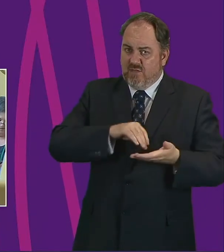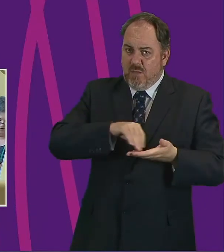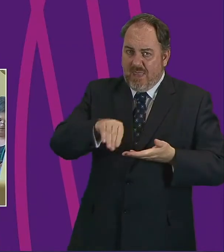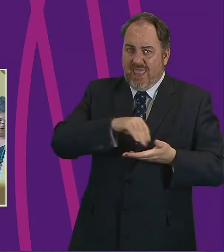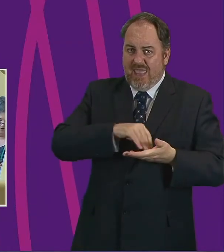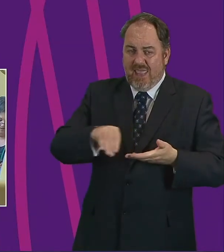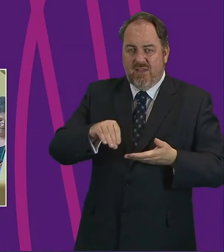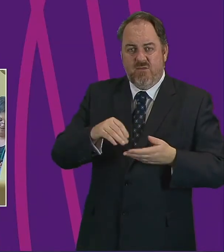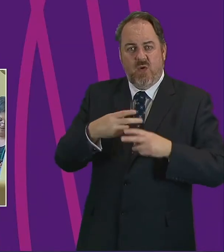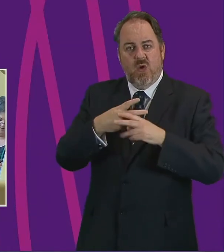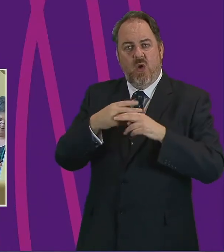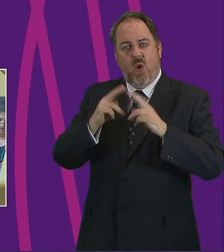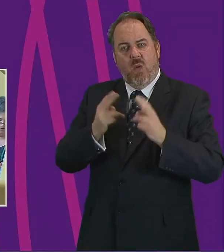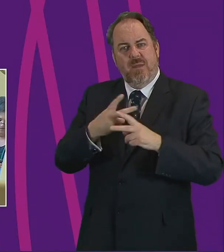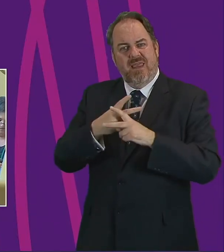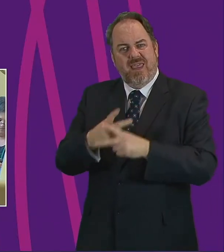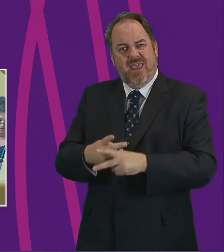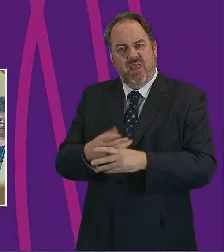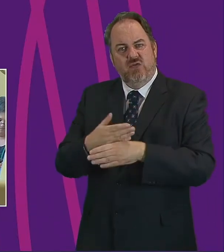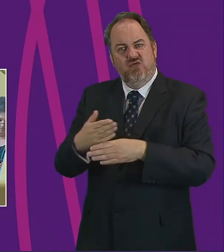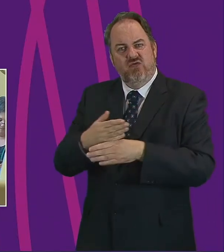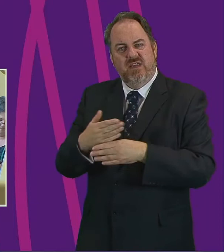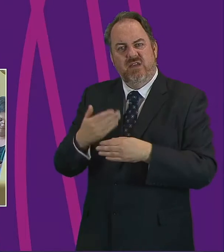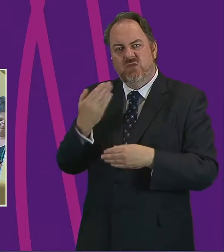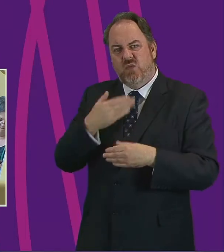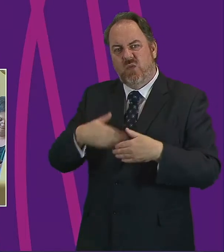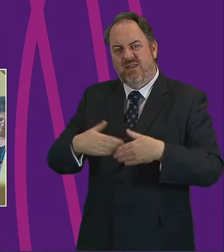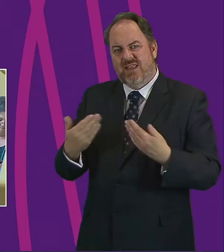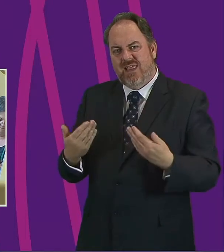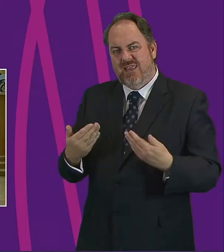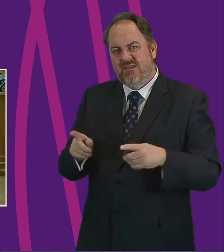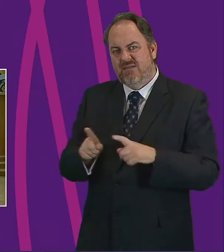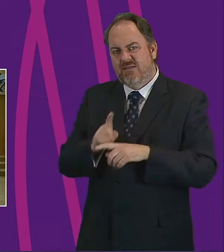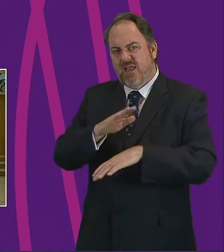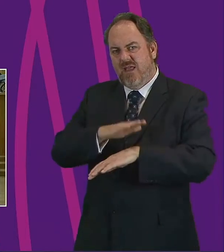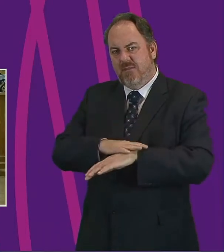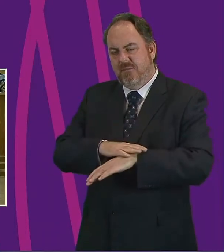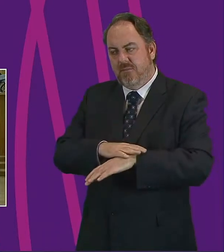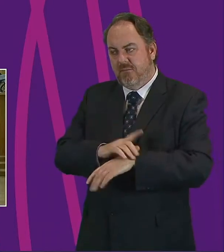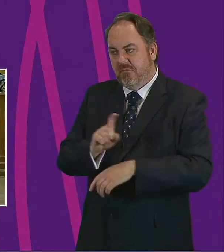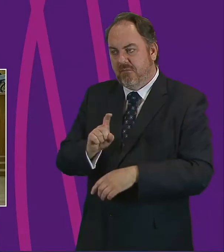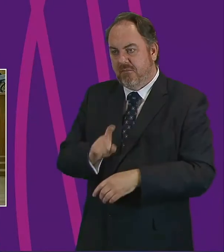delivered during what would have been the normal school day? John Swinney.